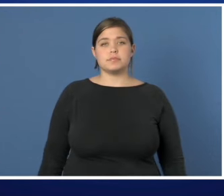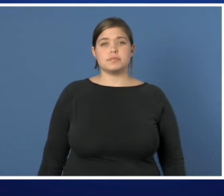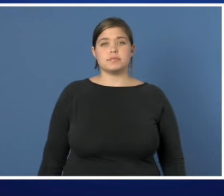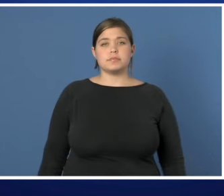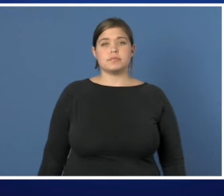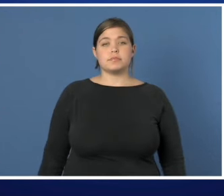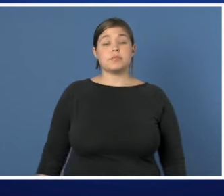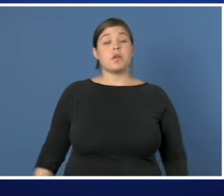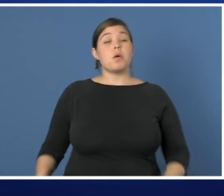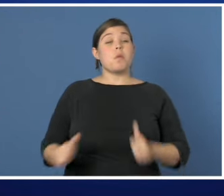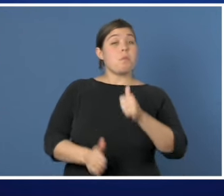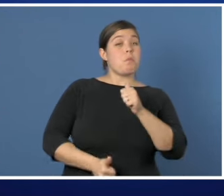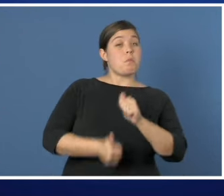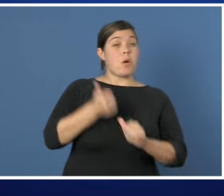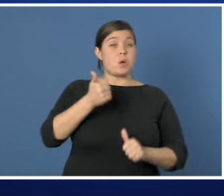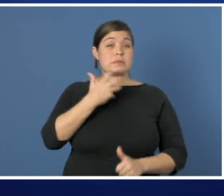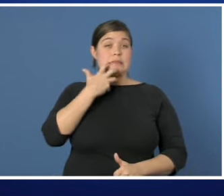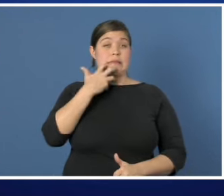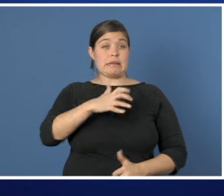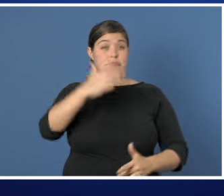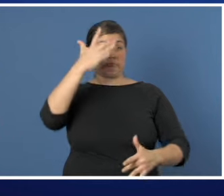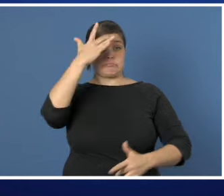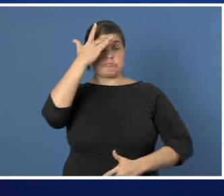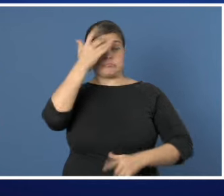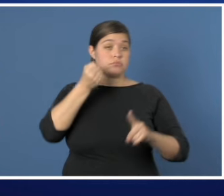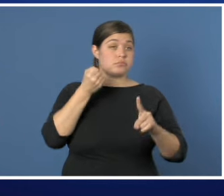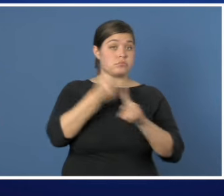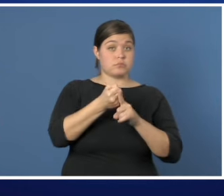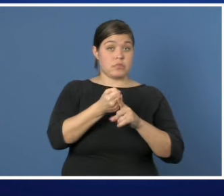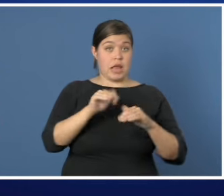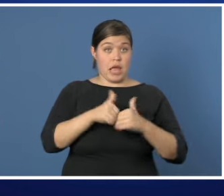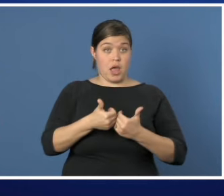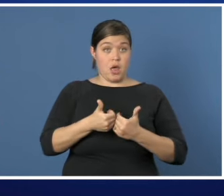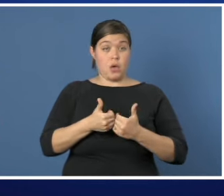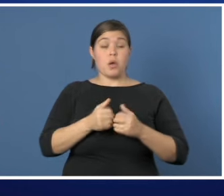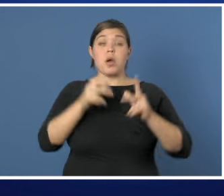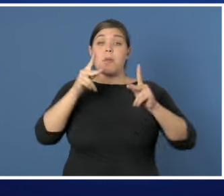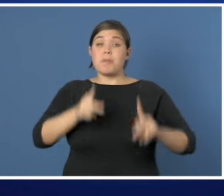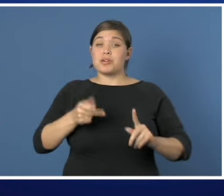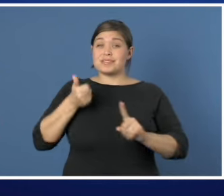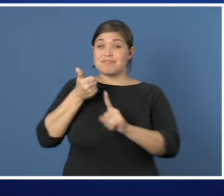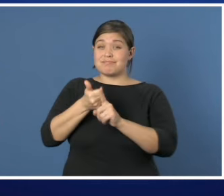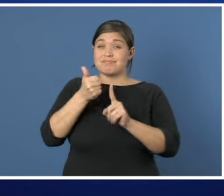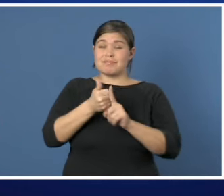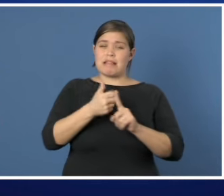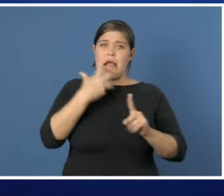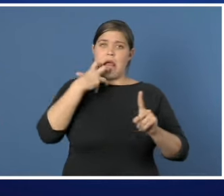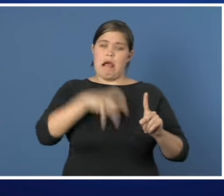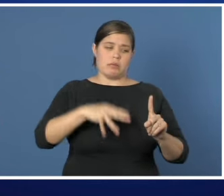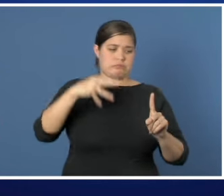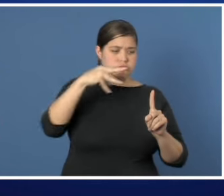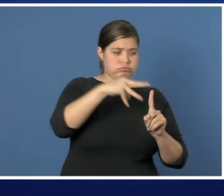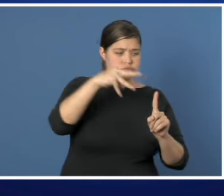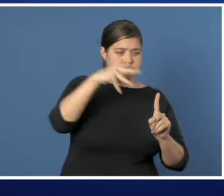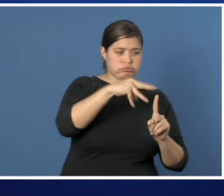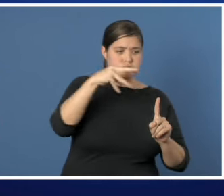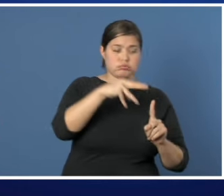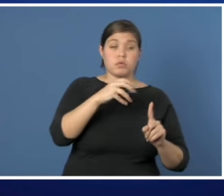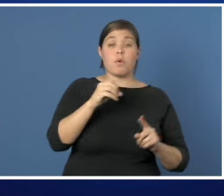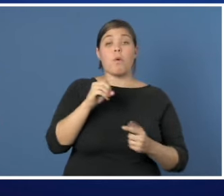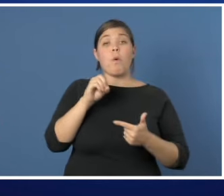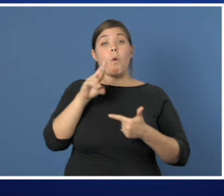Most heat disorders occur because the victim has been overexposed to the heat or has over